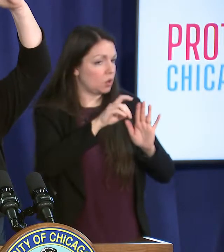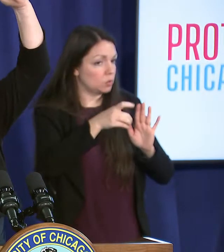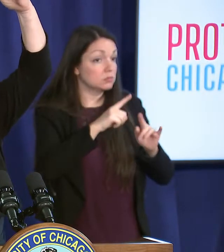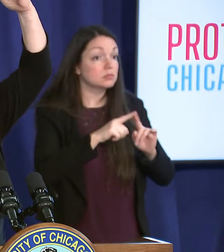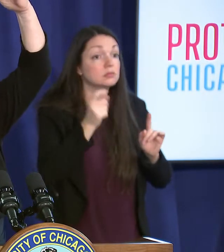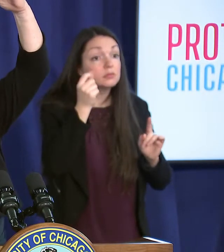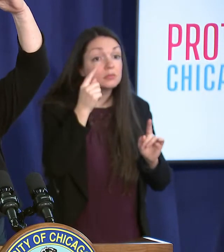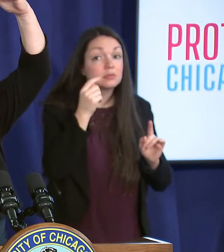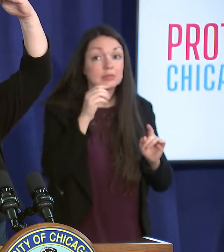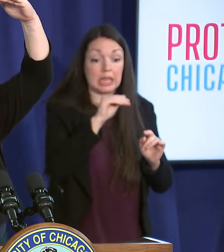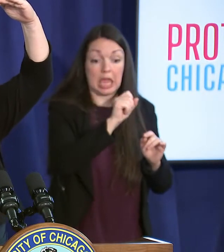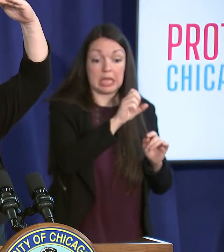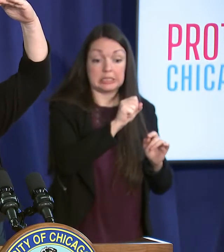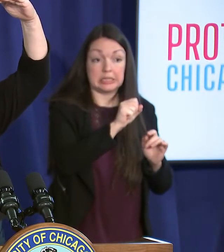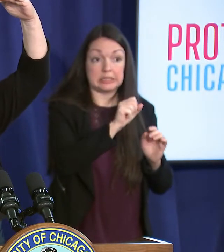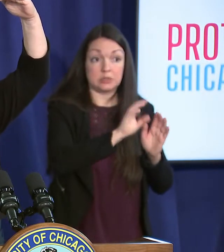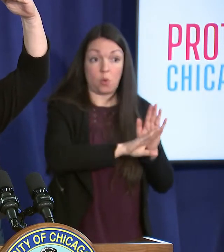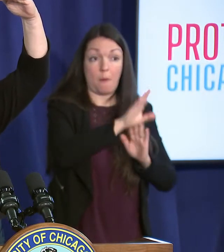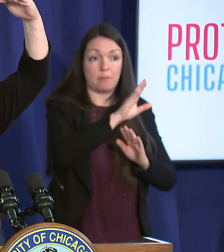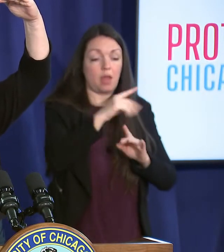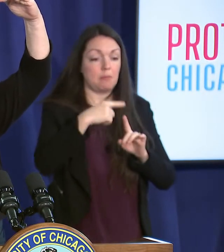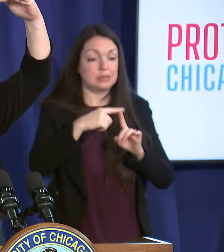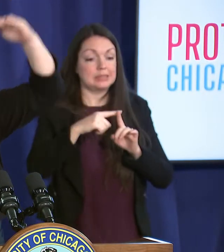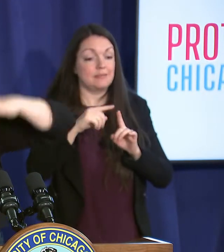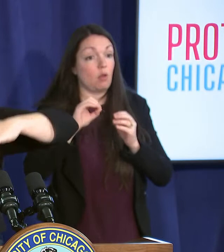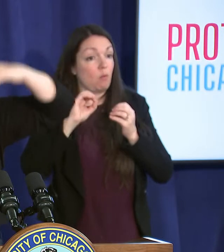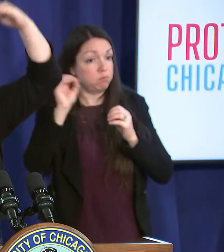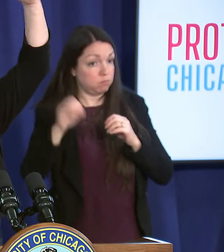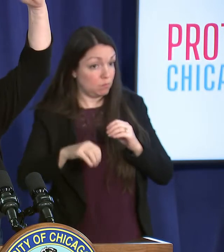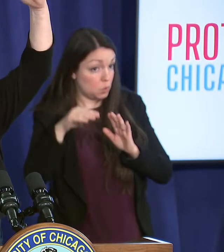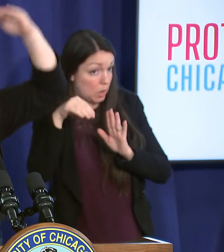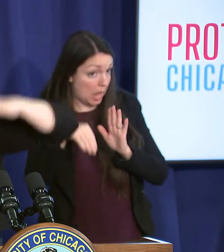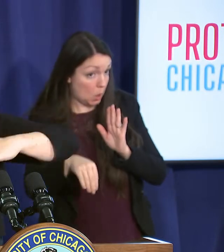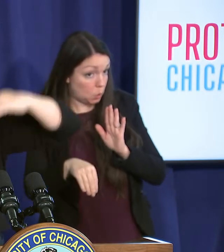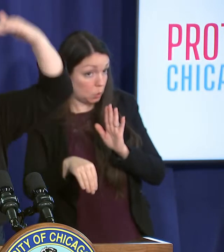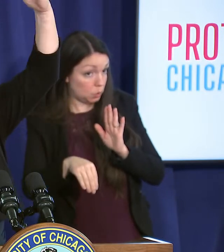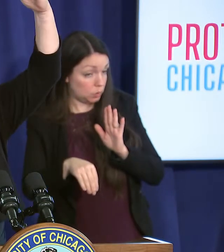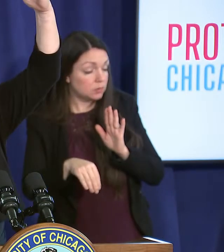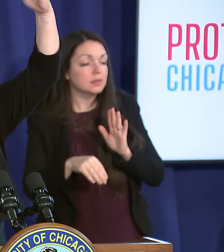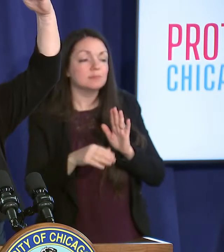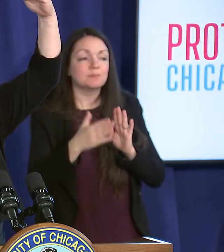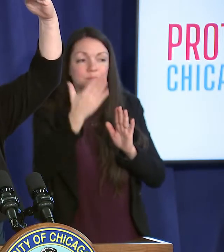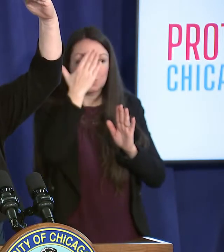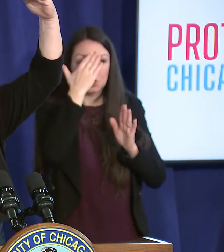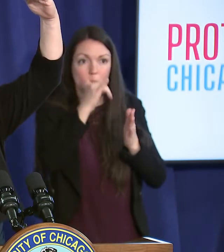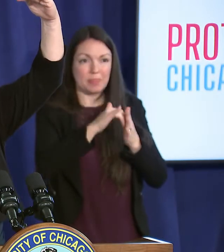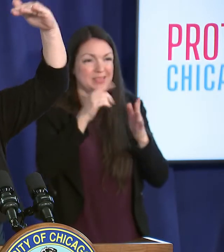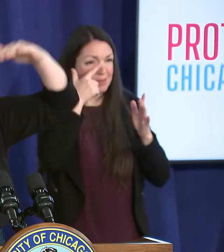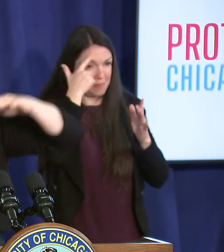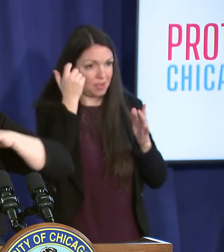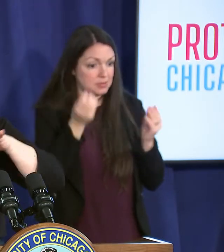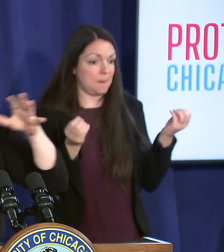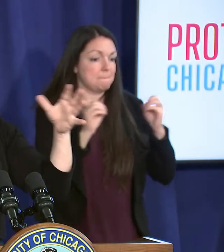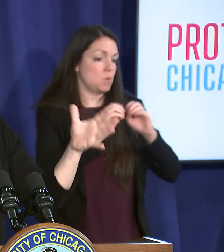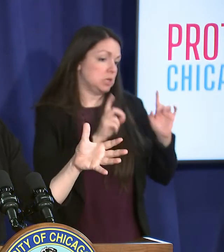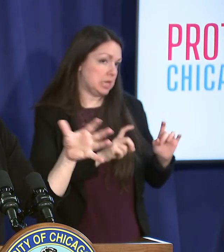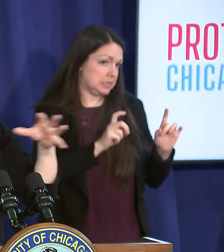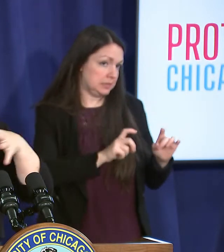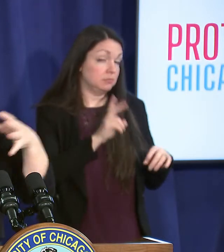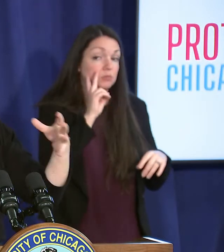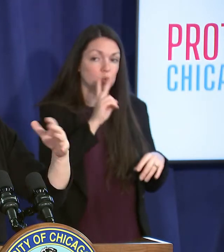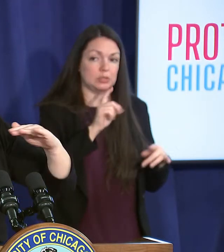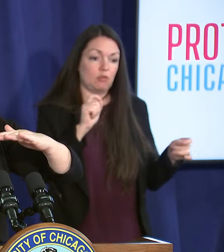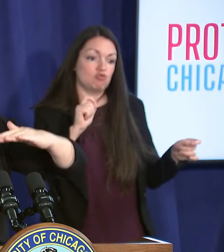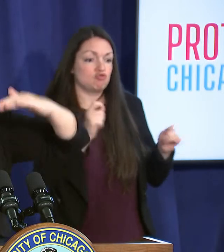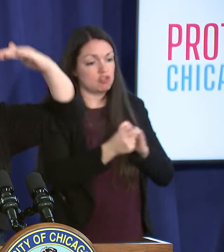are seeing cases go up and positivity go down, it tells you it's also a function of testing, right? You are actually seeing